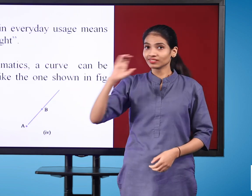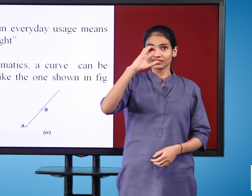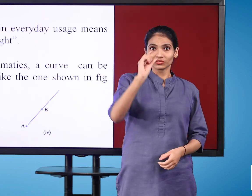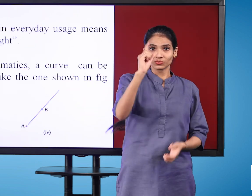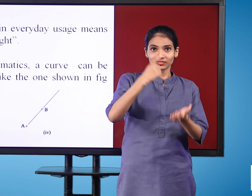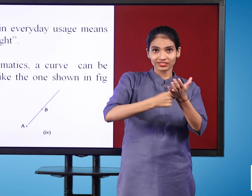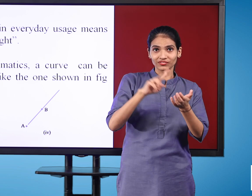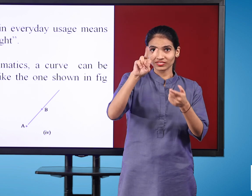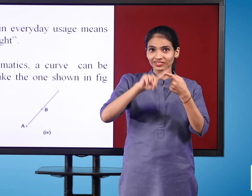Curve